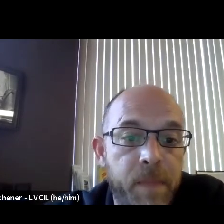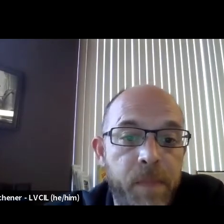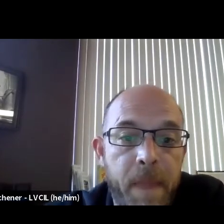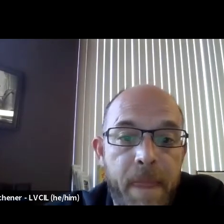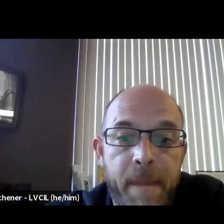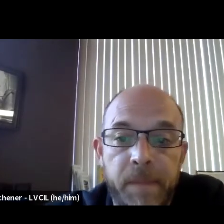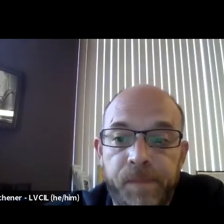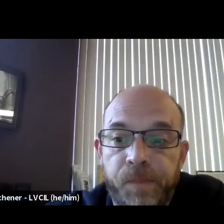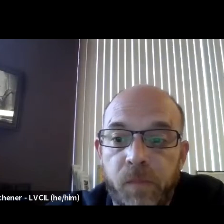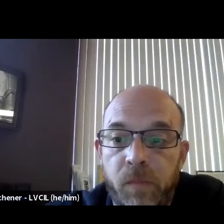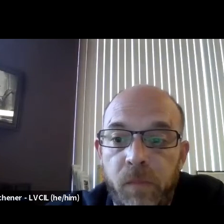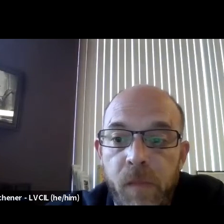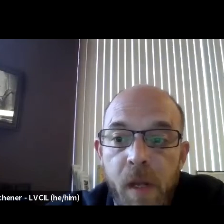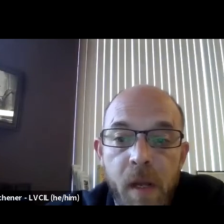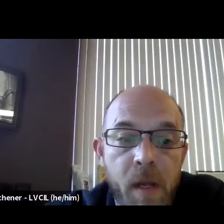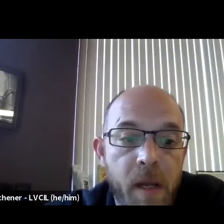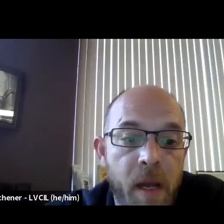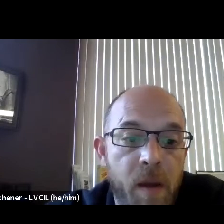slide.